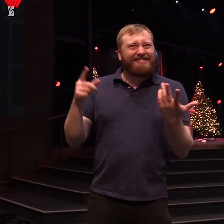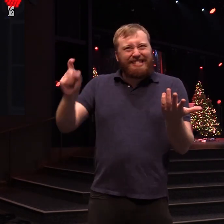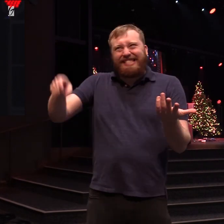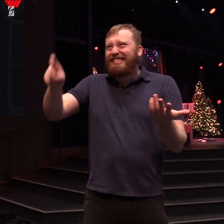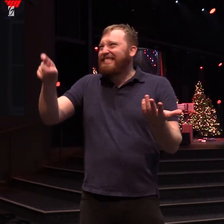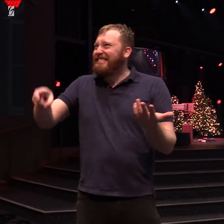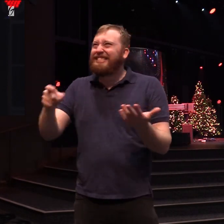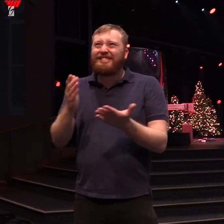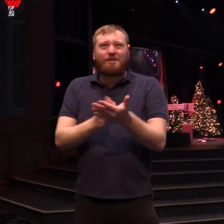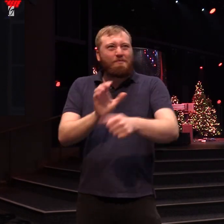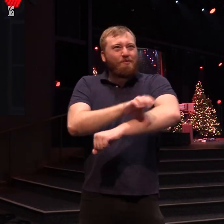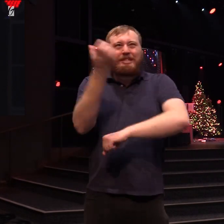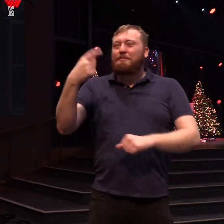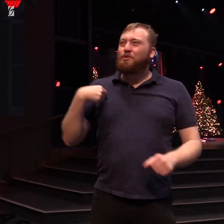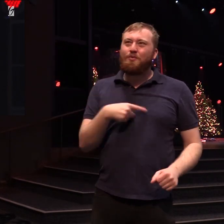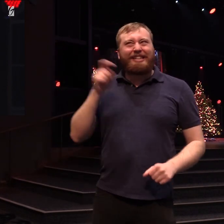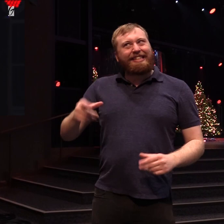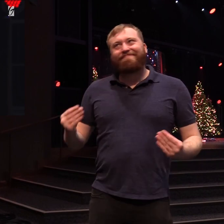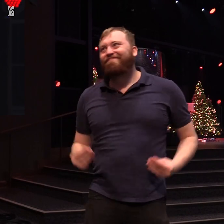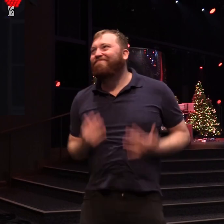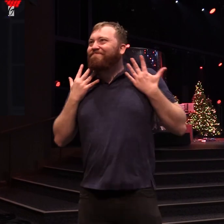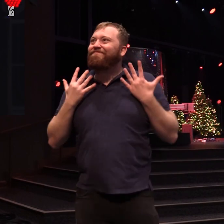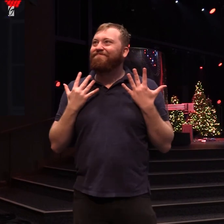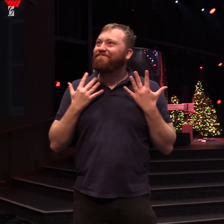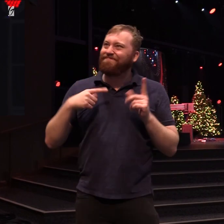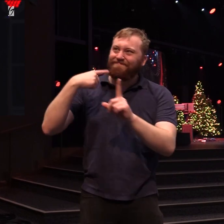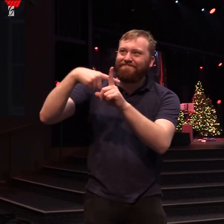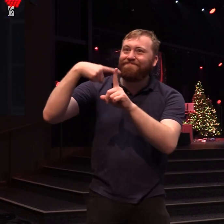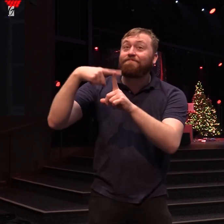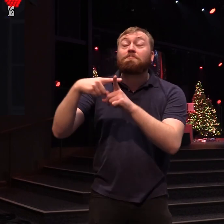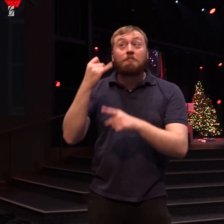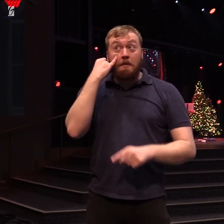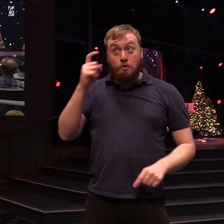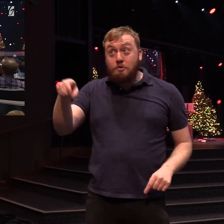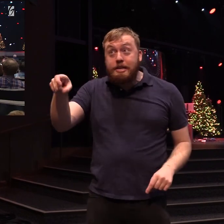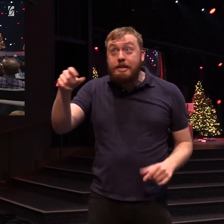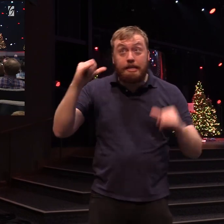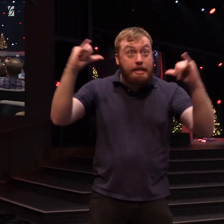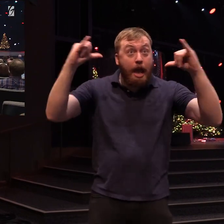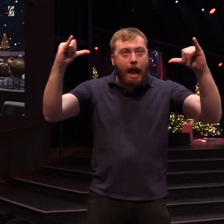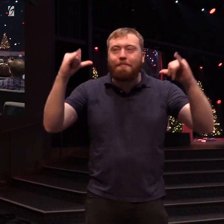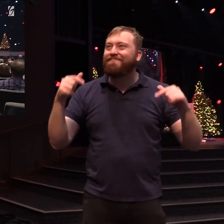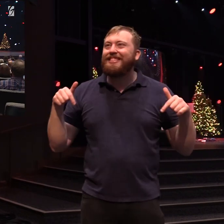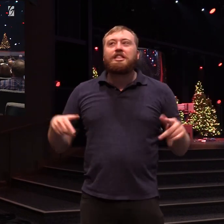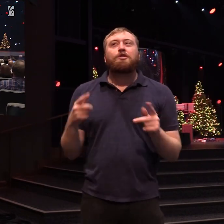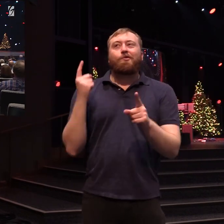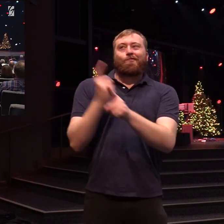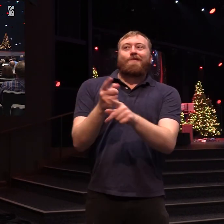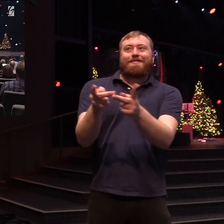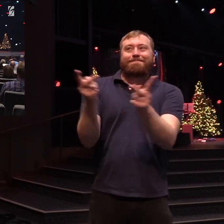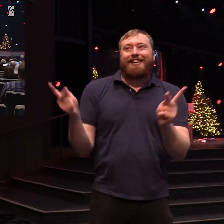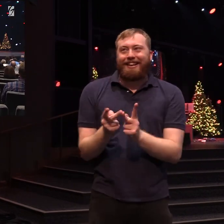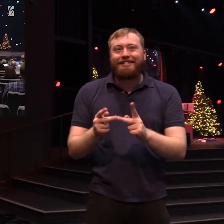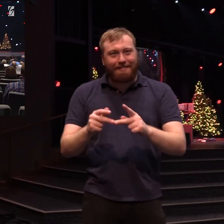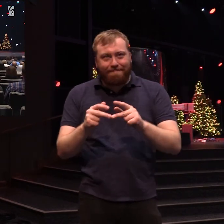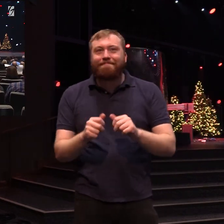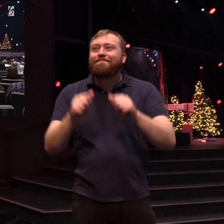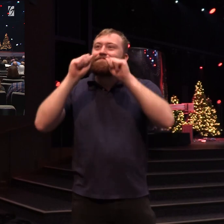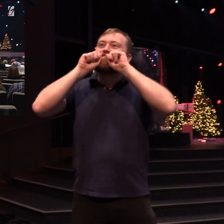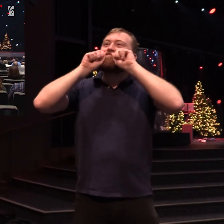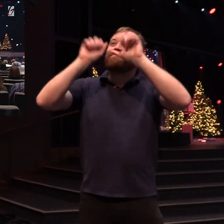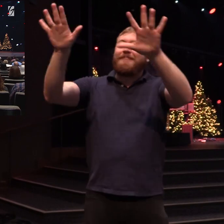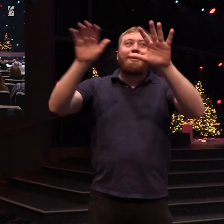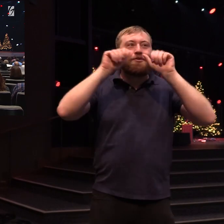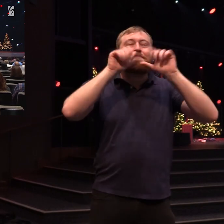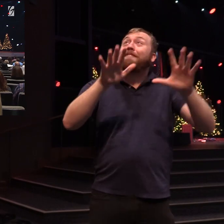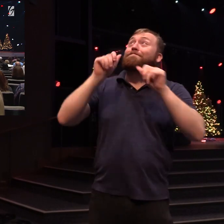Christmas. And so if you need some Christmas this Christmas, you're in the right place. You're in the right place. Bless you, Lord. Bless you, Lord,